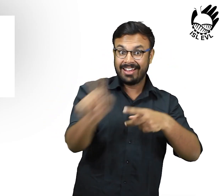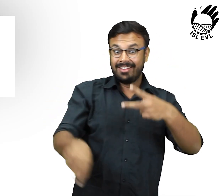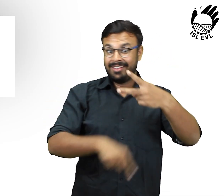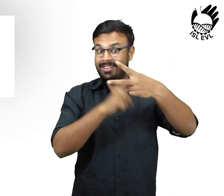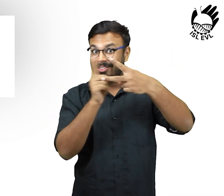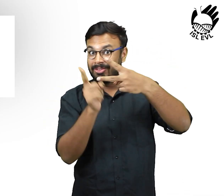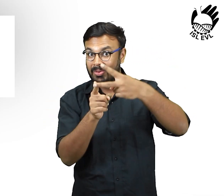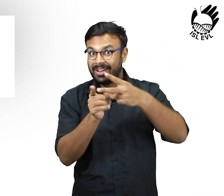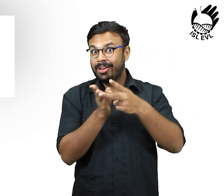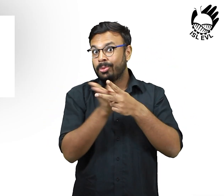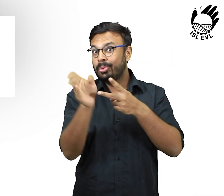are